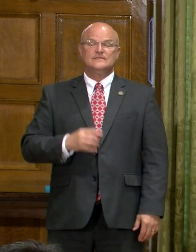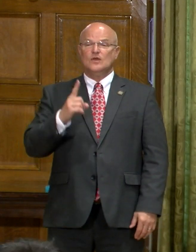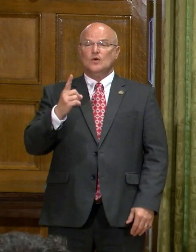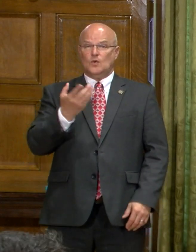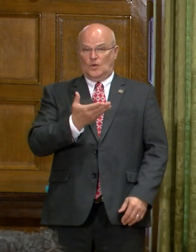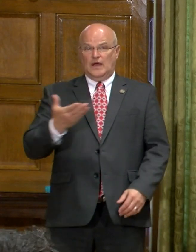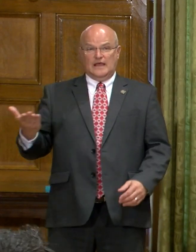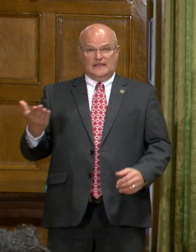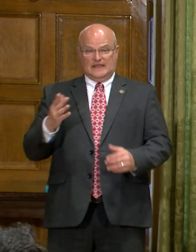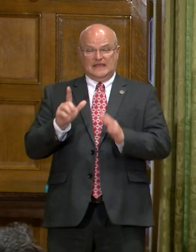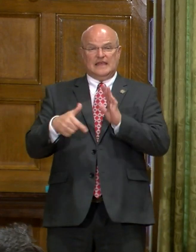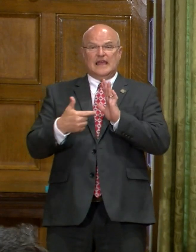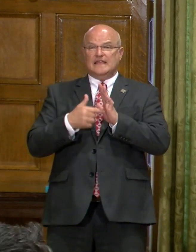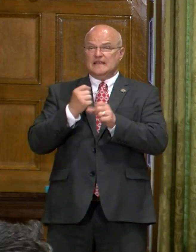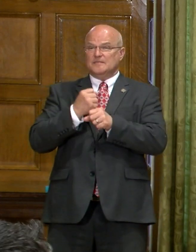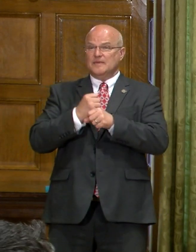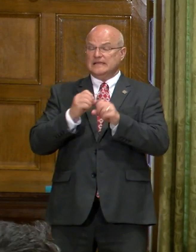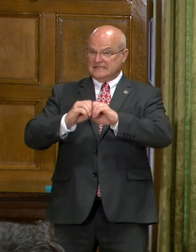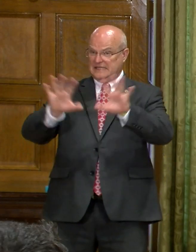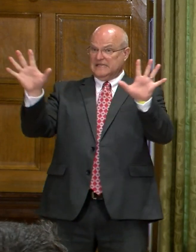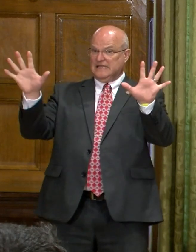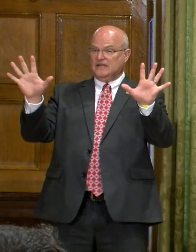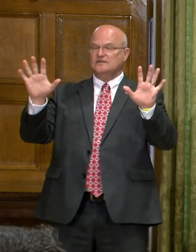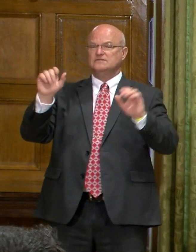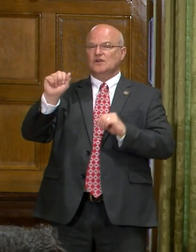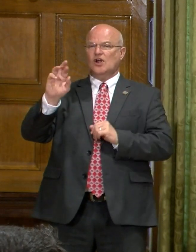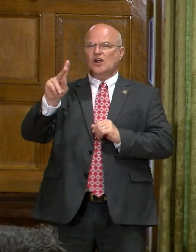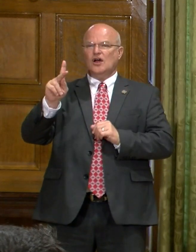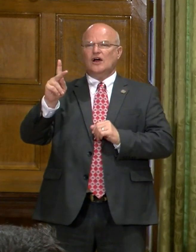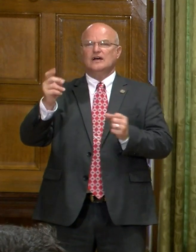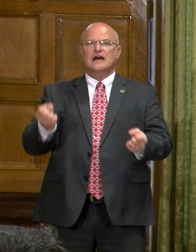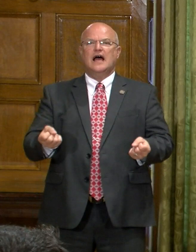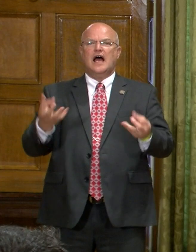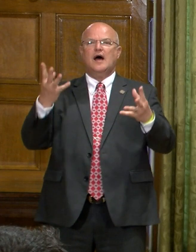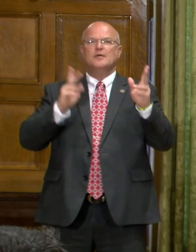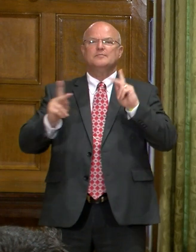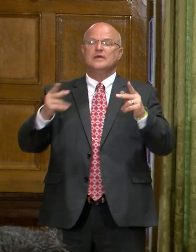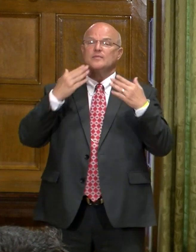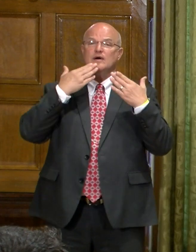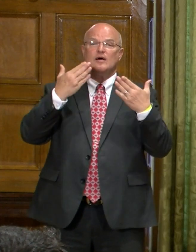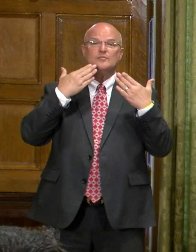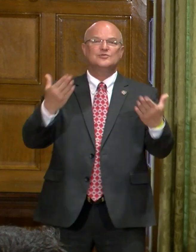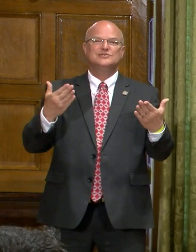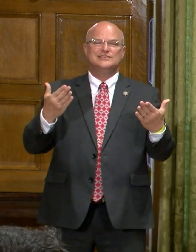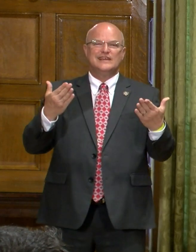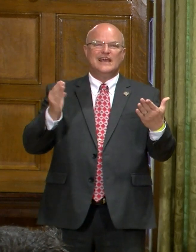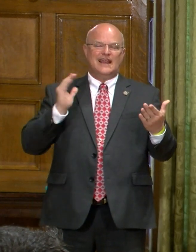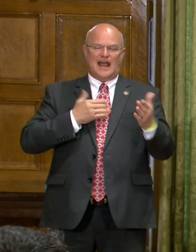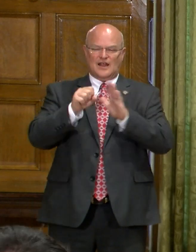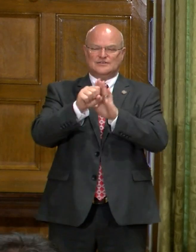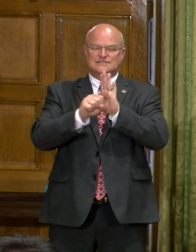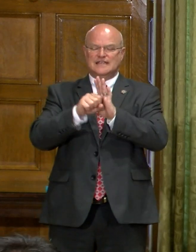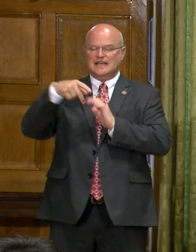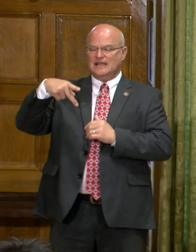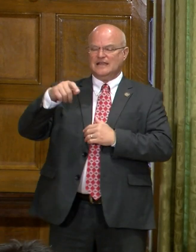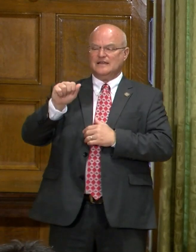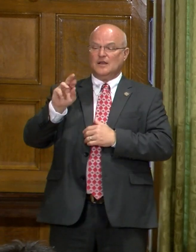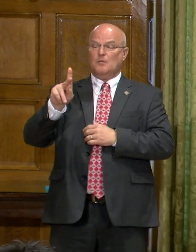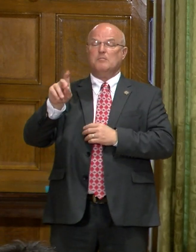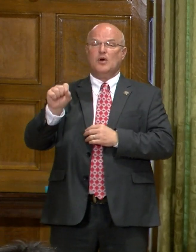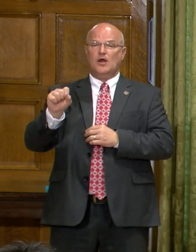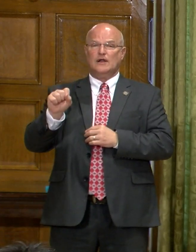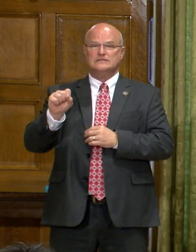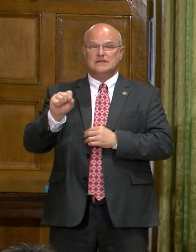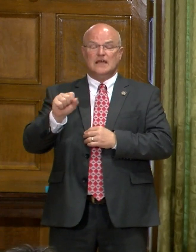One thing this makes it very clear in Arkansas is how much people appreciate our state parks and